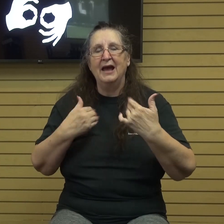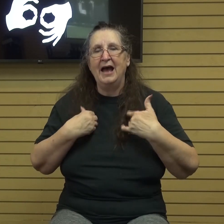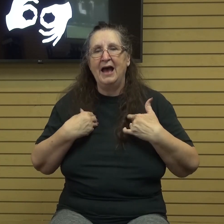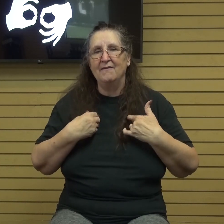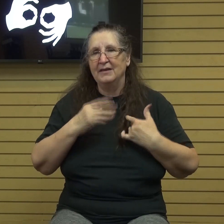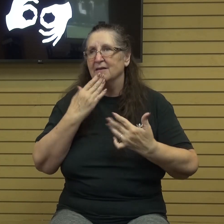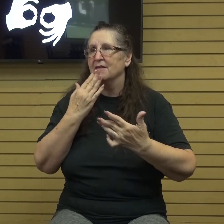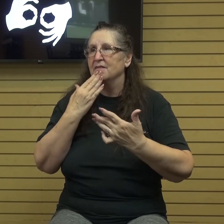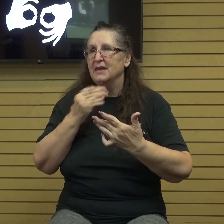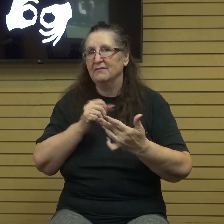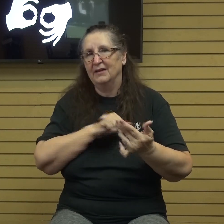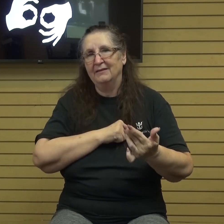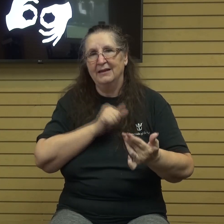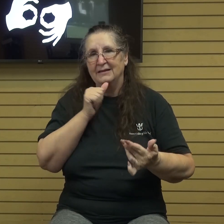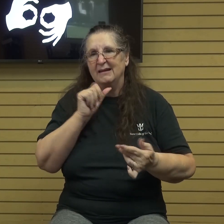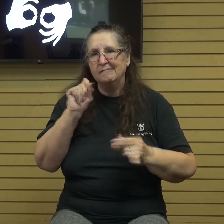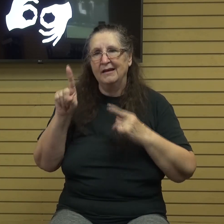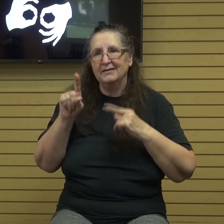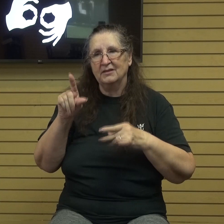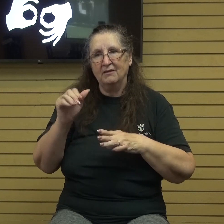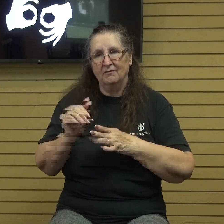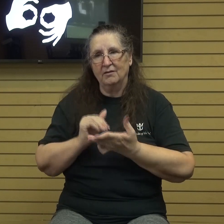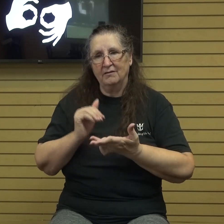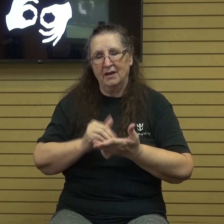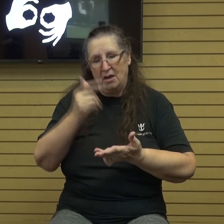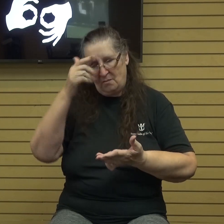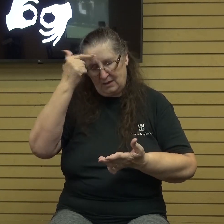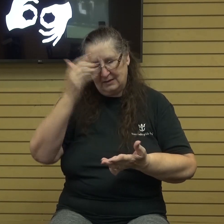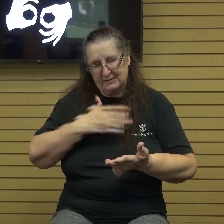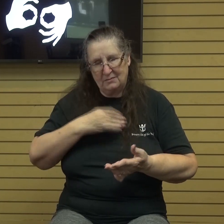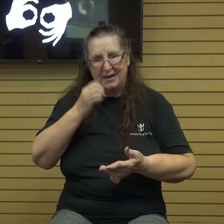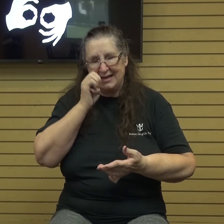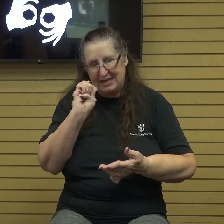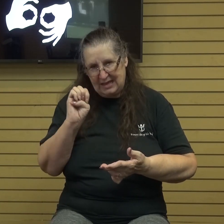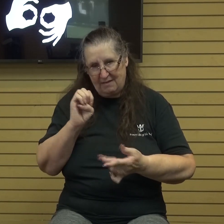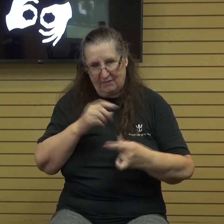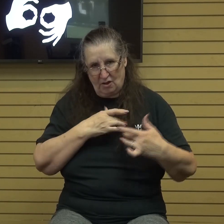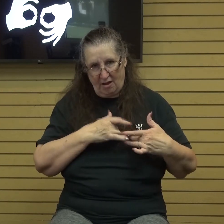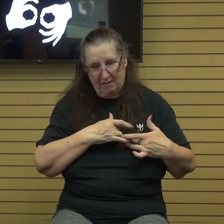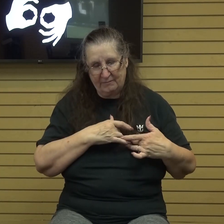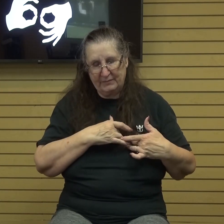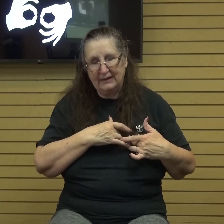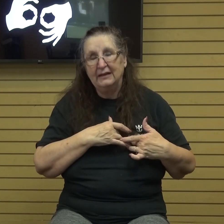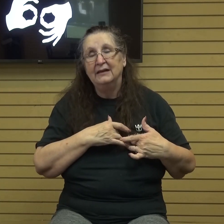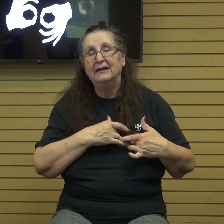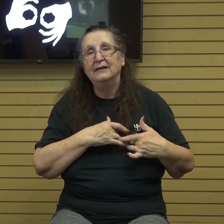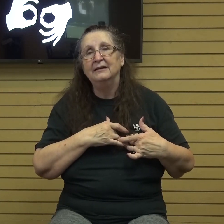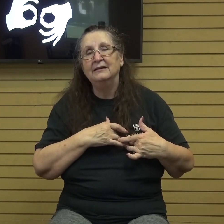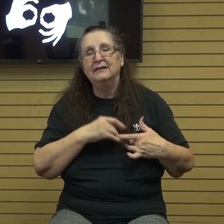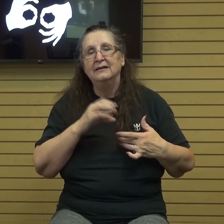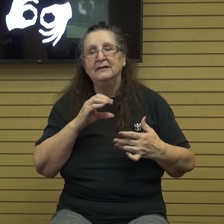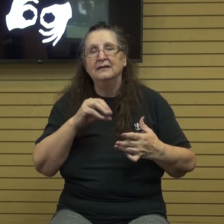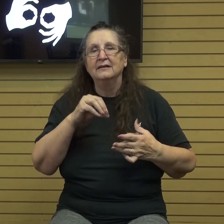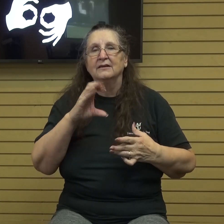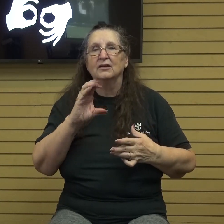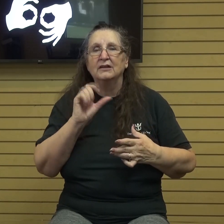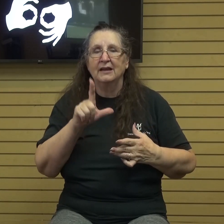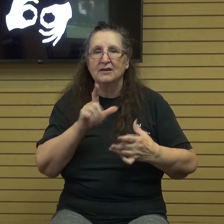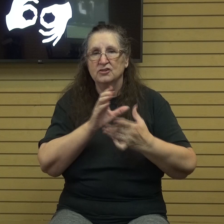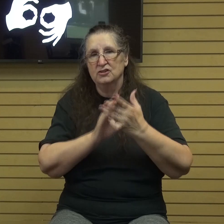of asking his forgiveness because of my evil heart, And in Colossians 3:23,